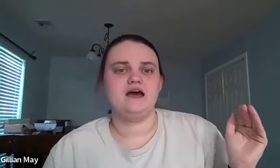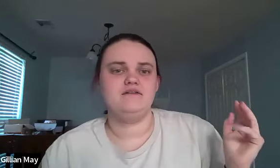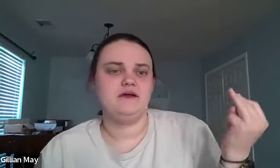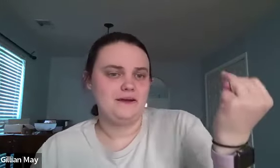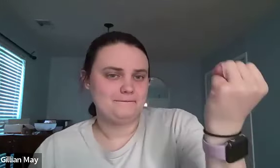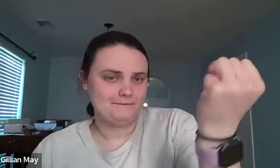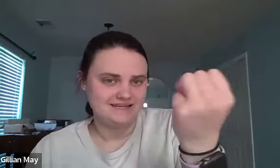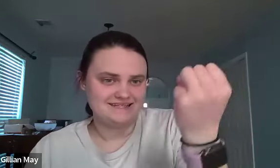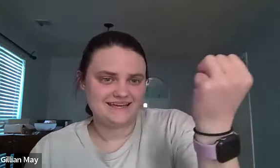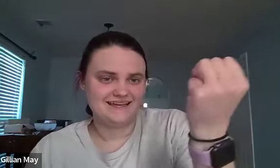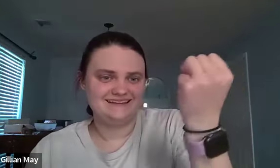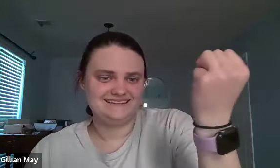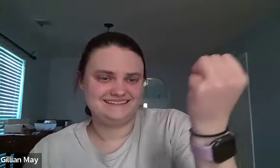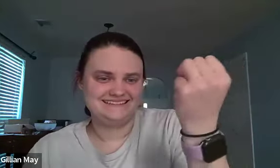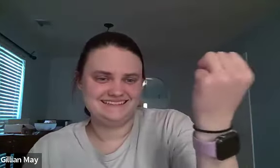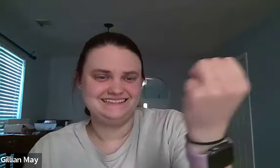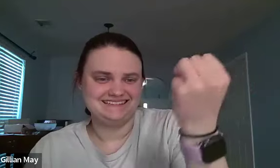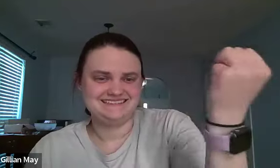have Monday.